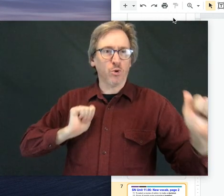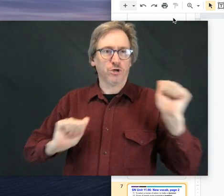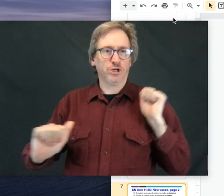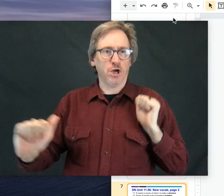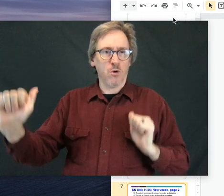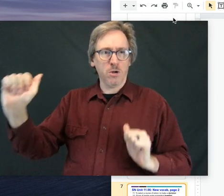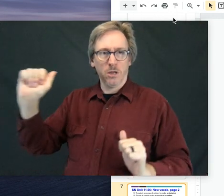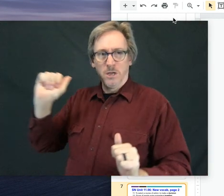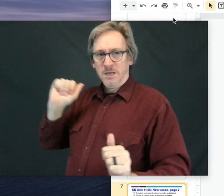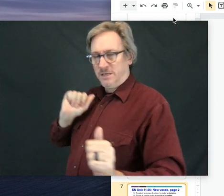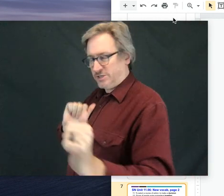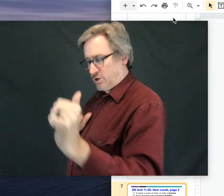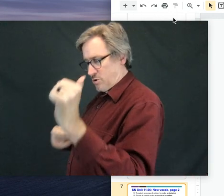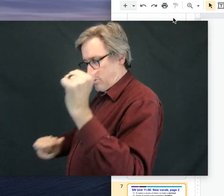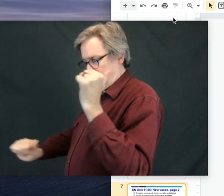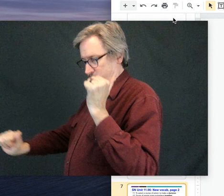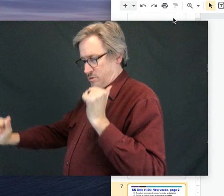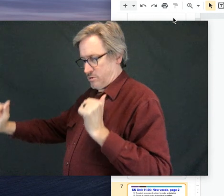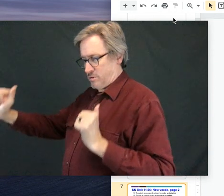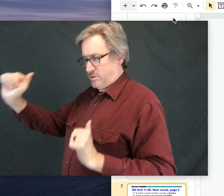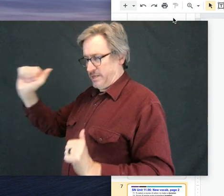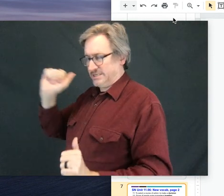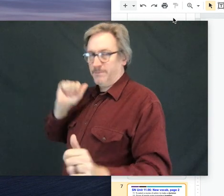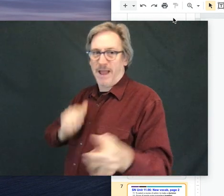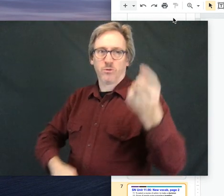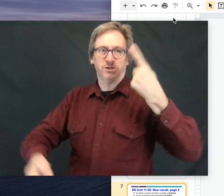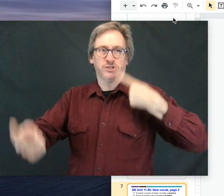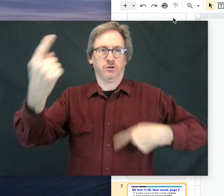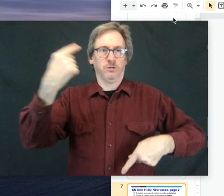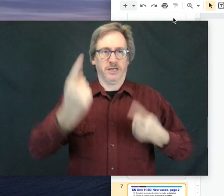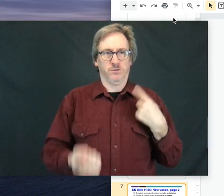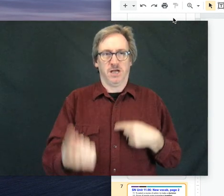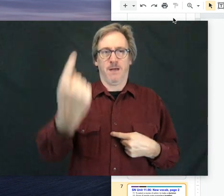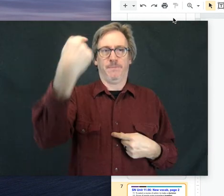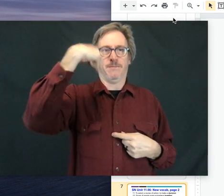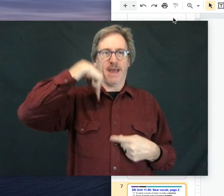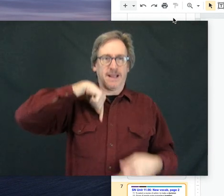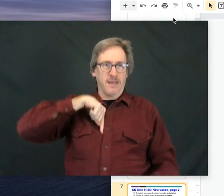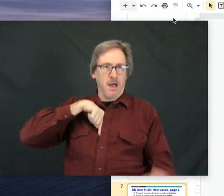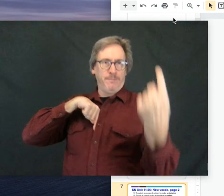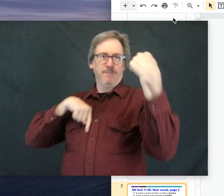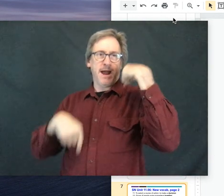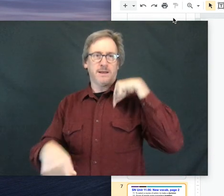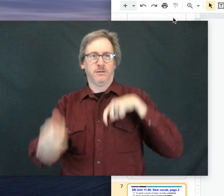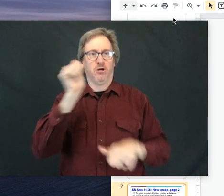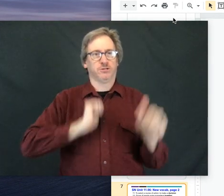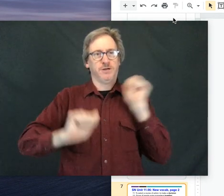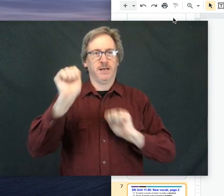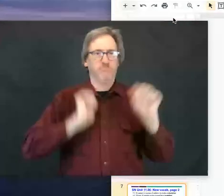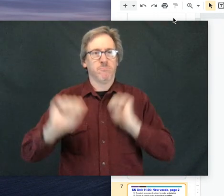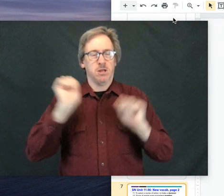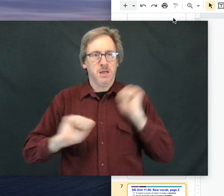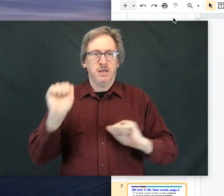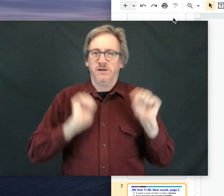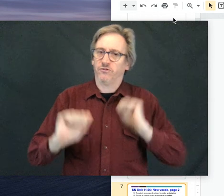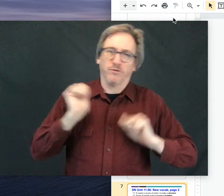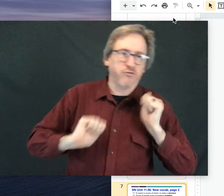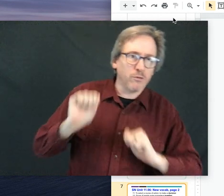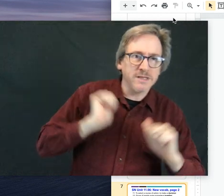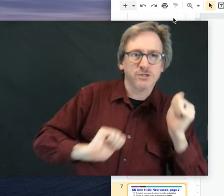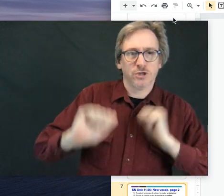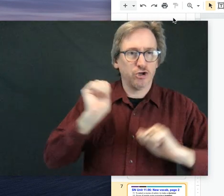Performance or show. So it's a backward circle. It goes up and back, alternating.